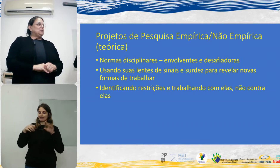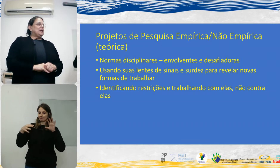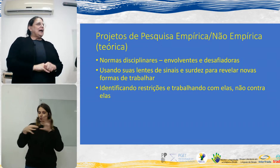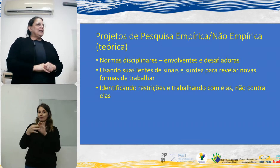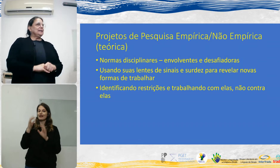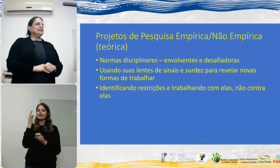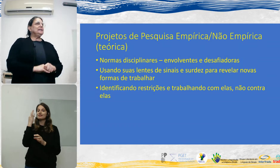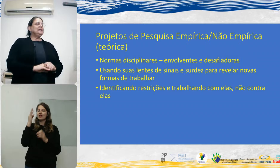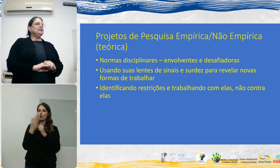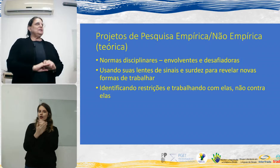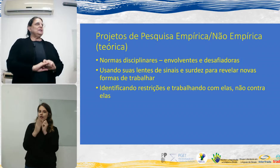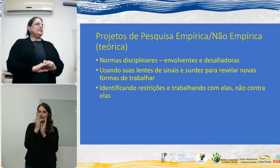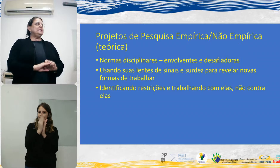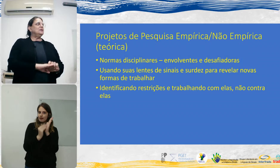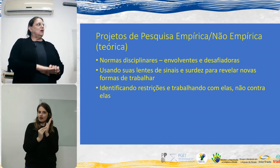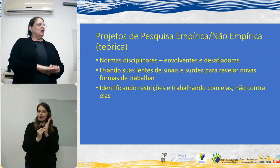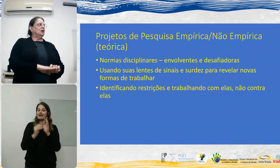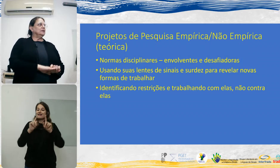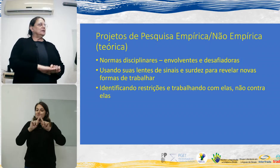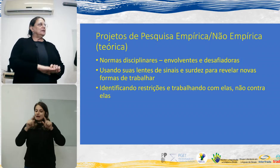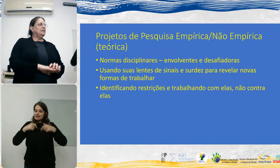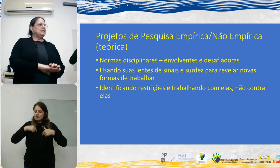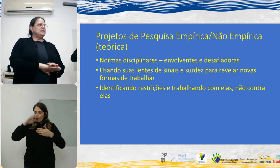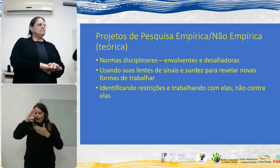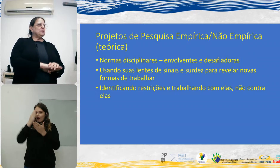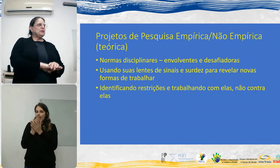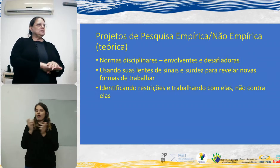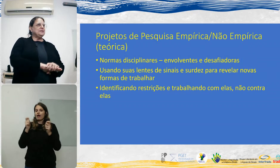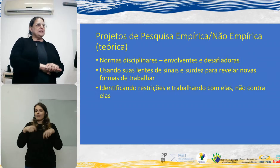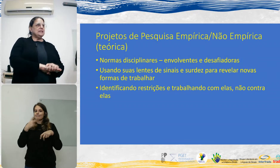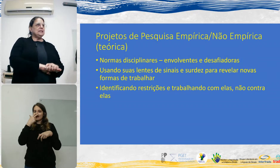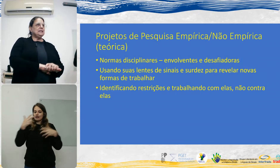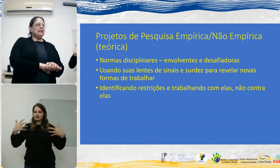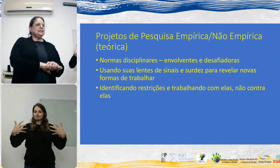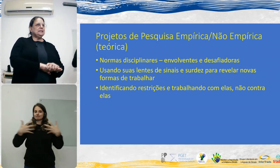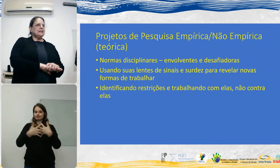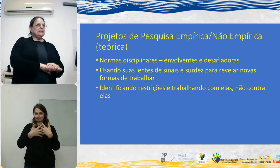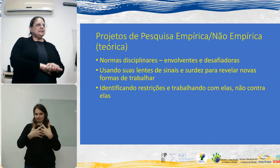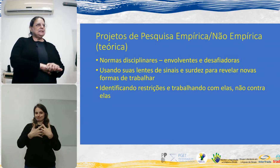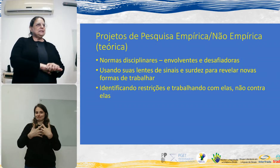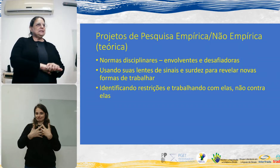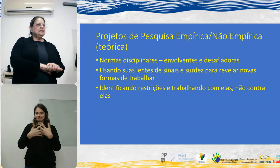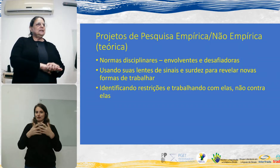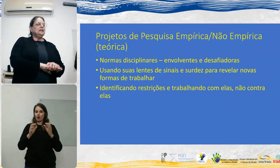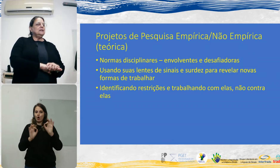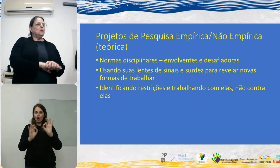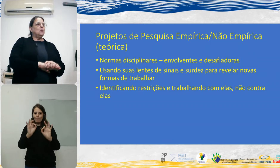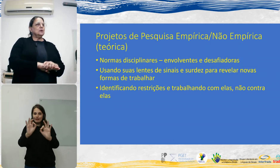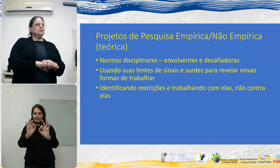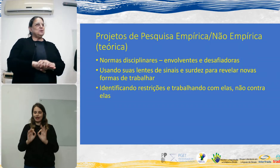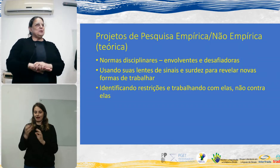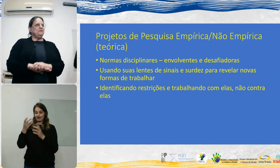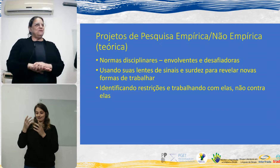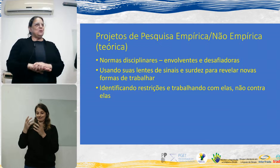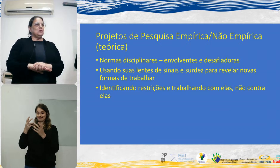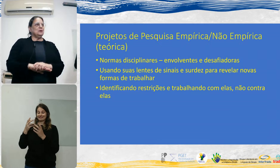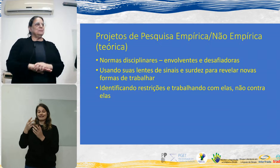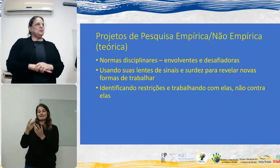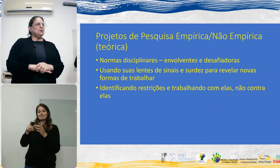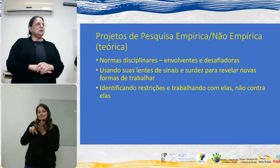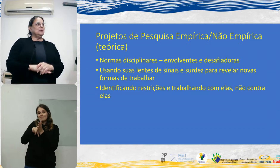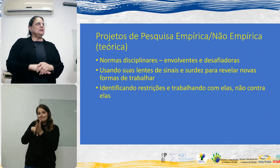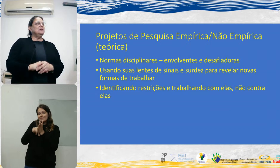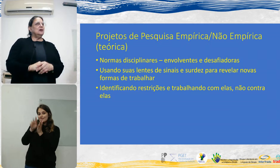think you can lean on the empirical data and the science in order to